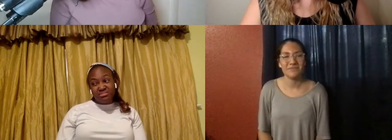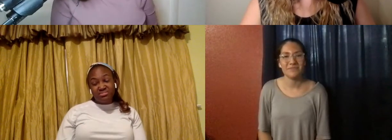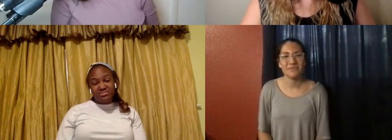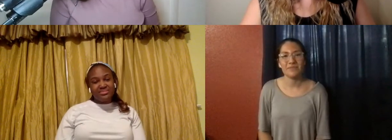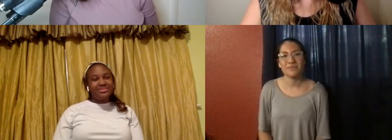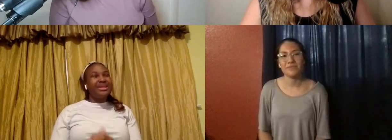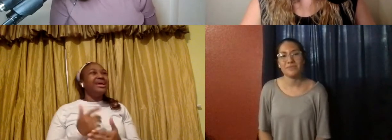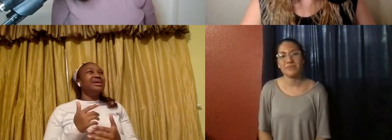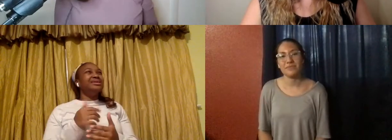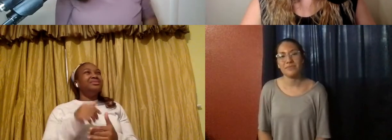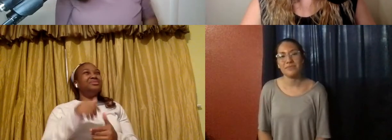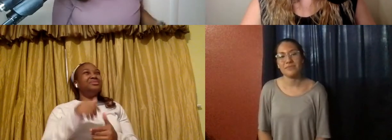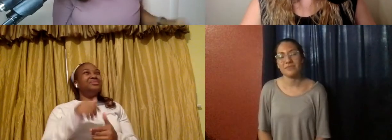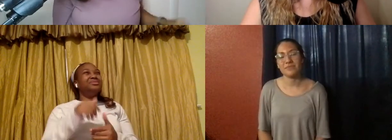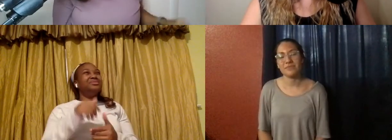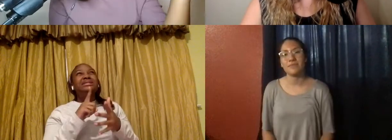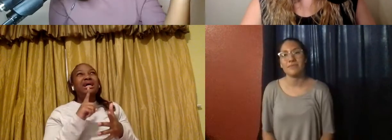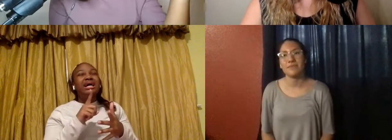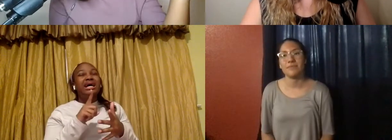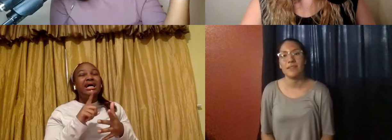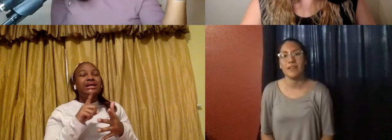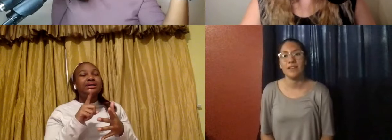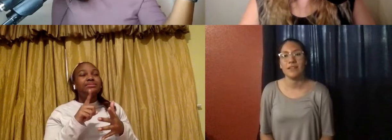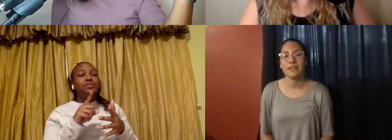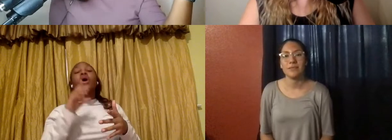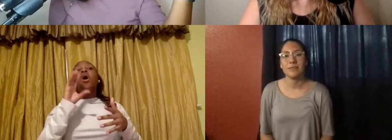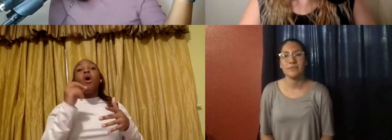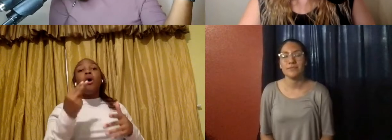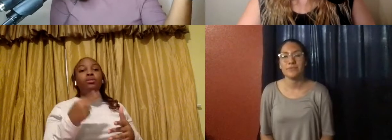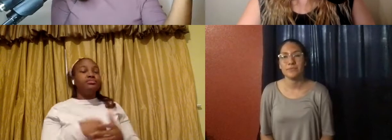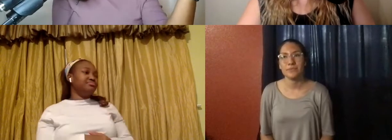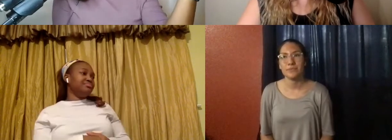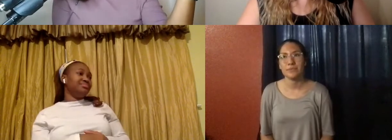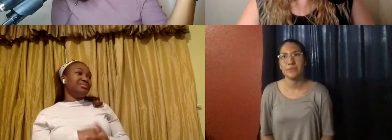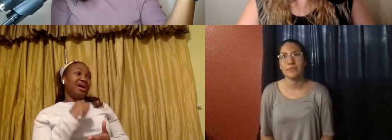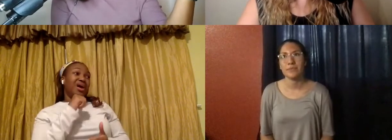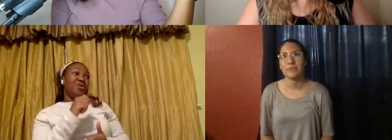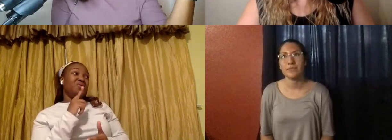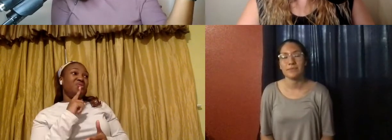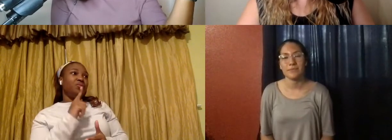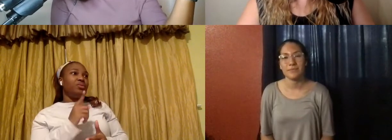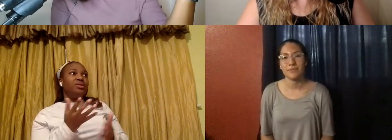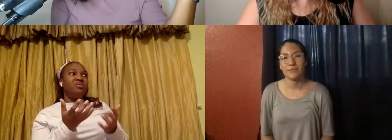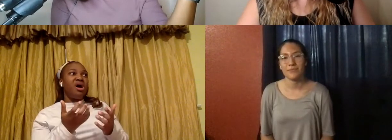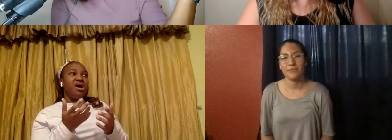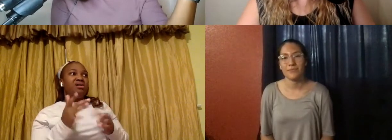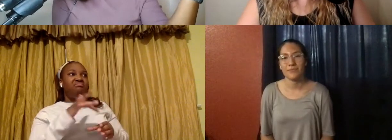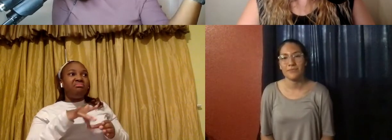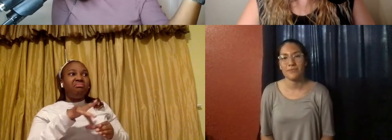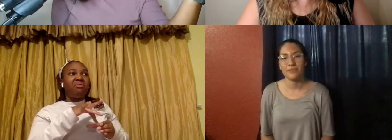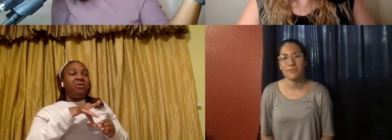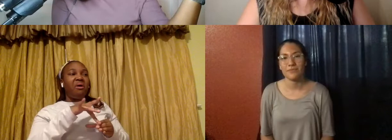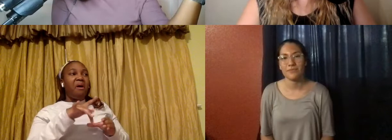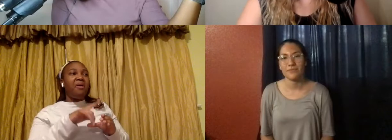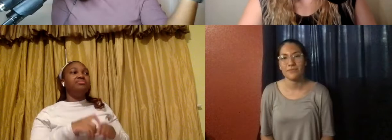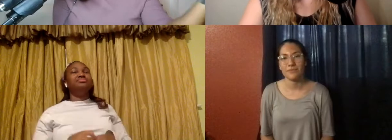And what did he say? Oh, he said, I don't necessarily want it bald. And I was like, well, it's really not